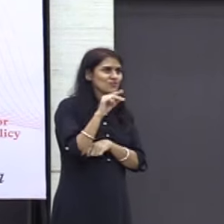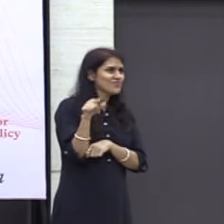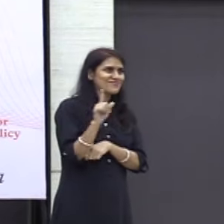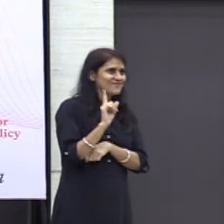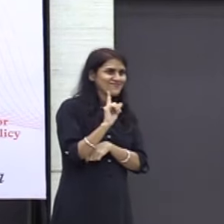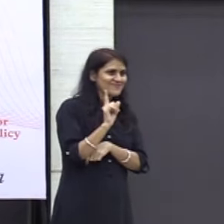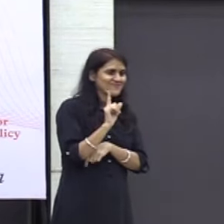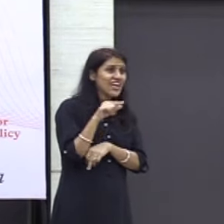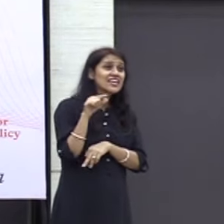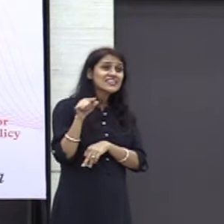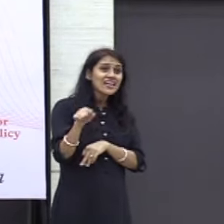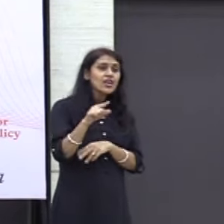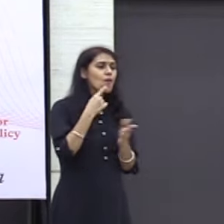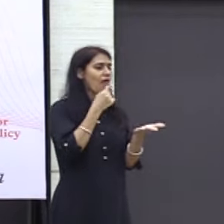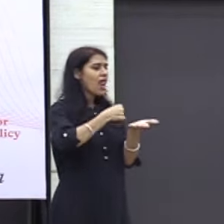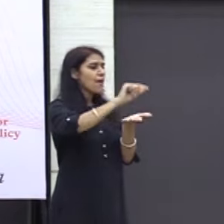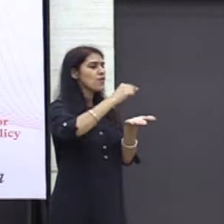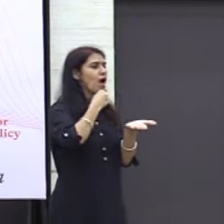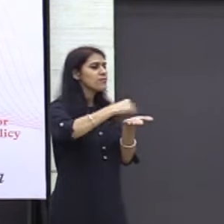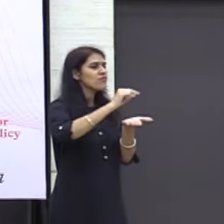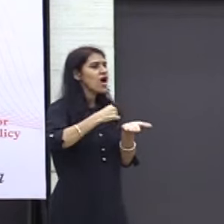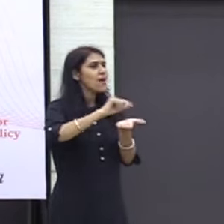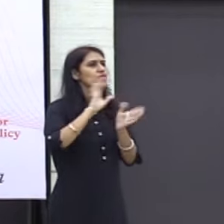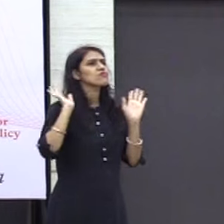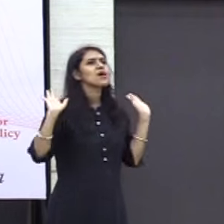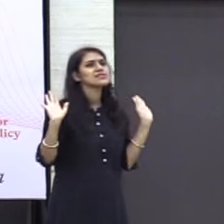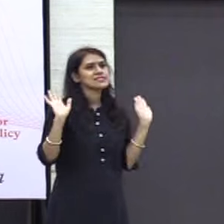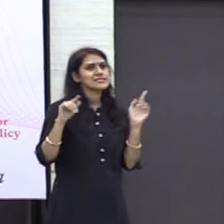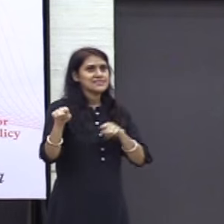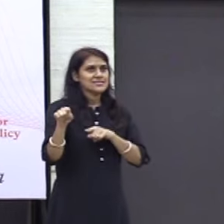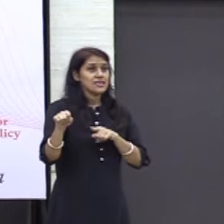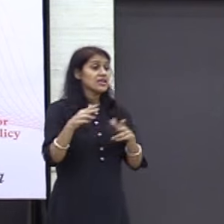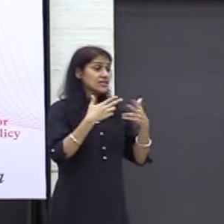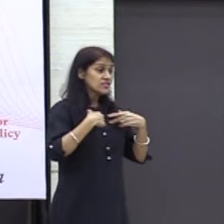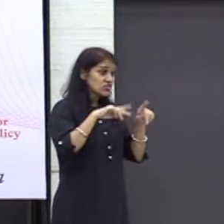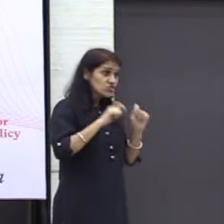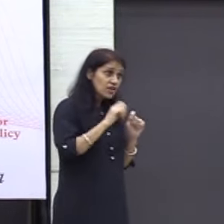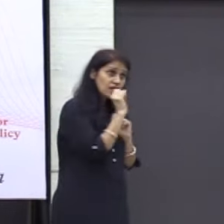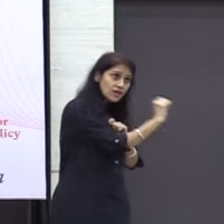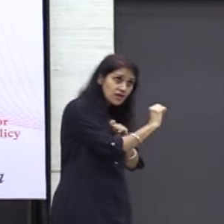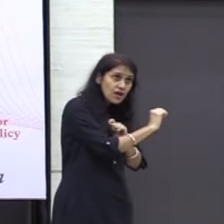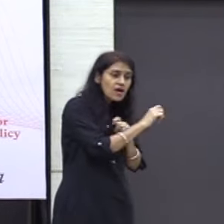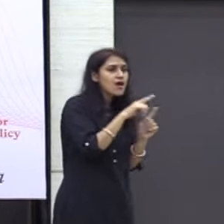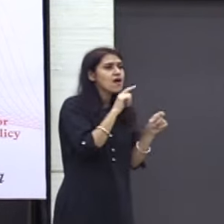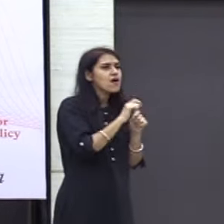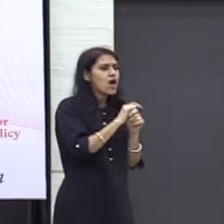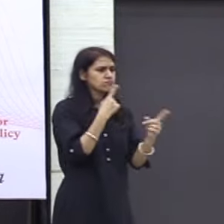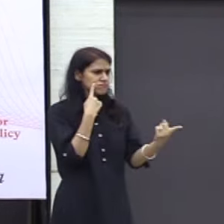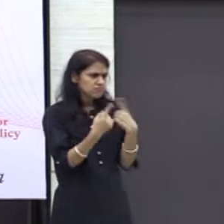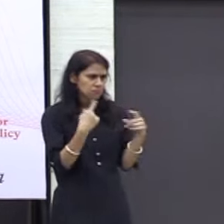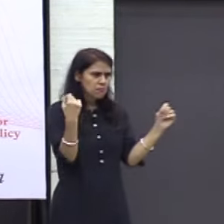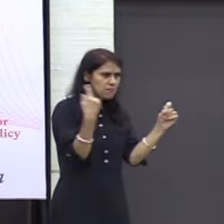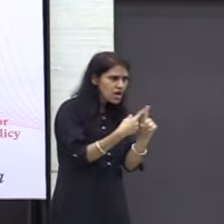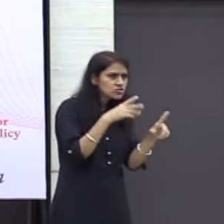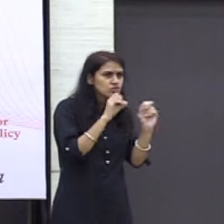that's of right. Parliament is to pass legislation. The job of the court is to test legislation. Right. And the job